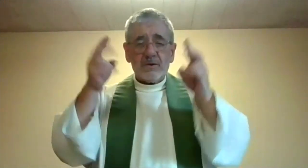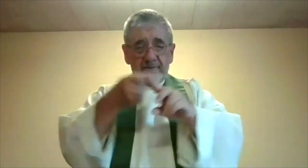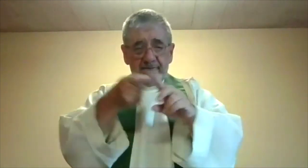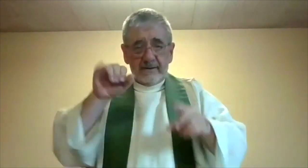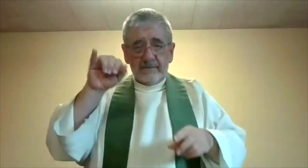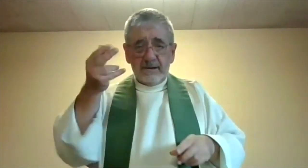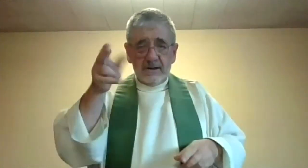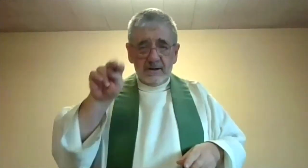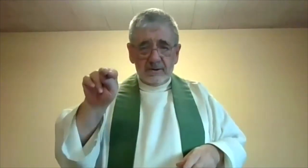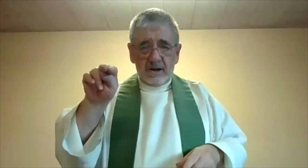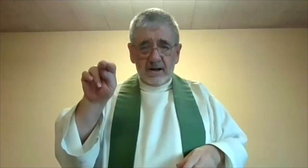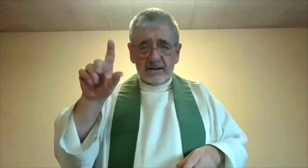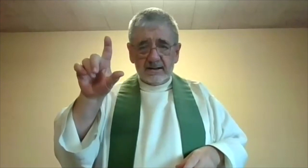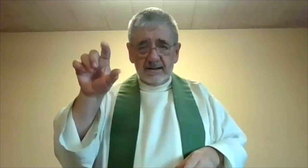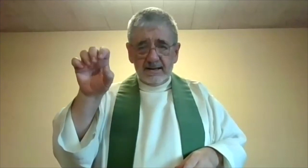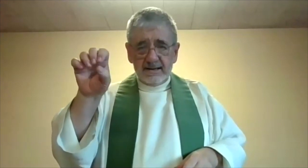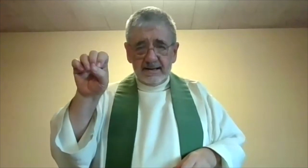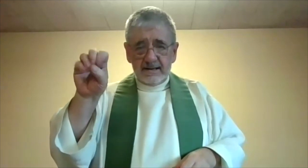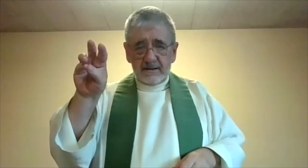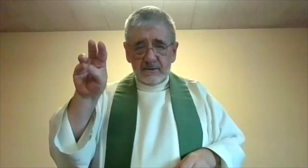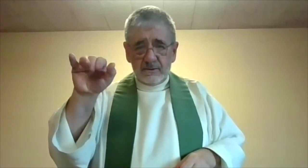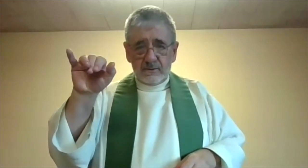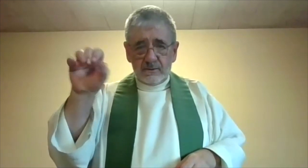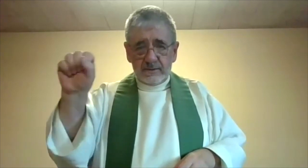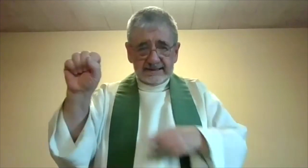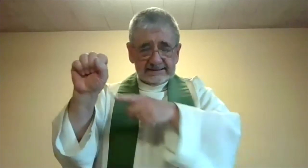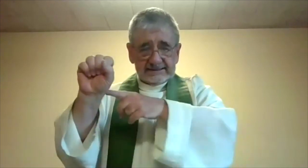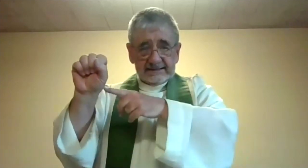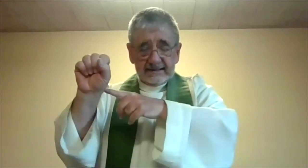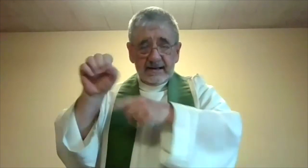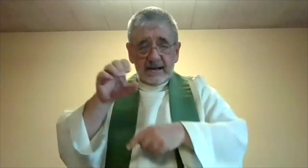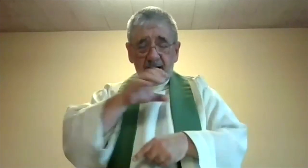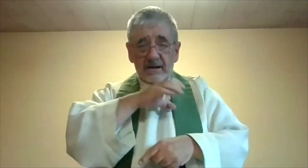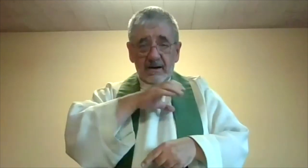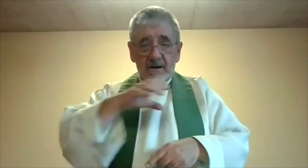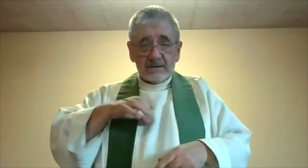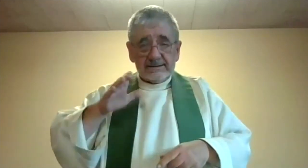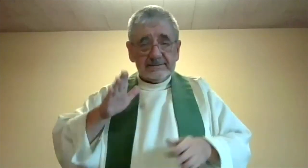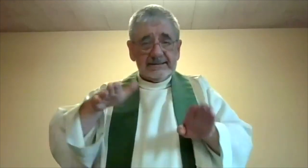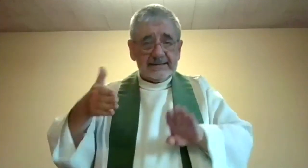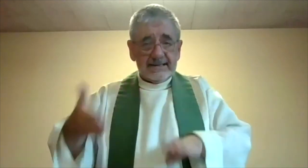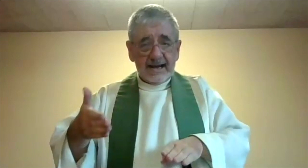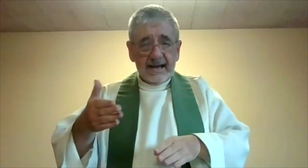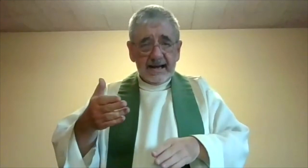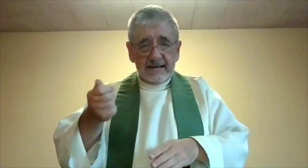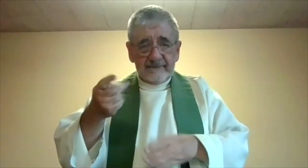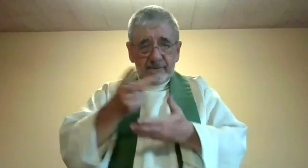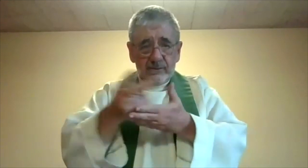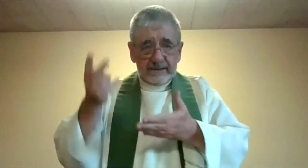I'd like to conclude today's homily with a quote from John Lewis, the late